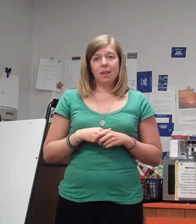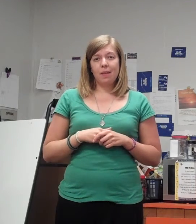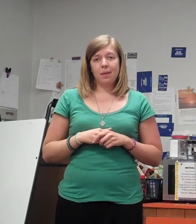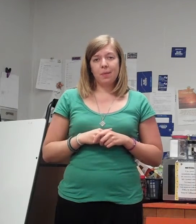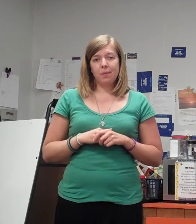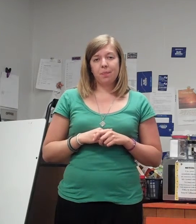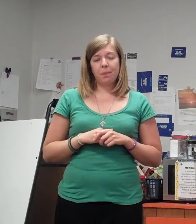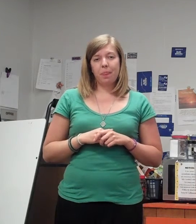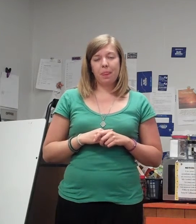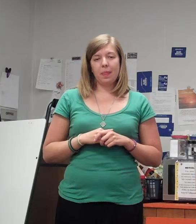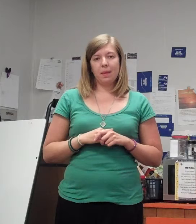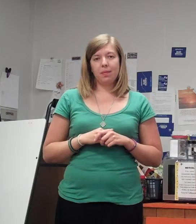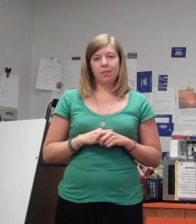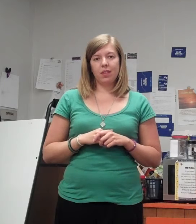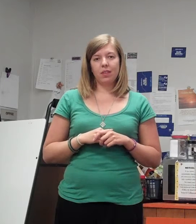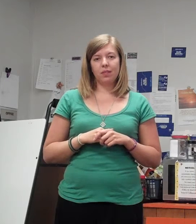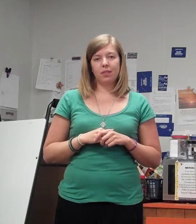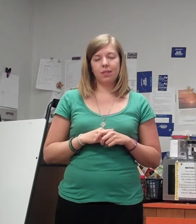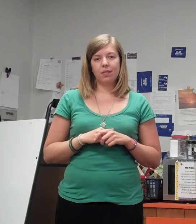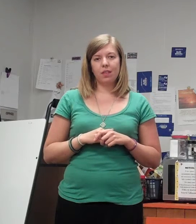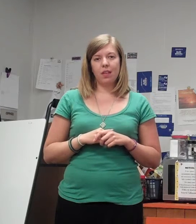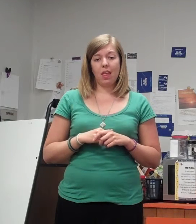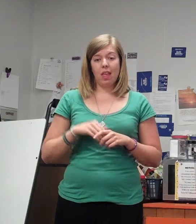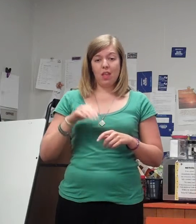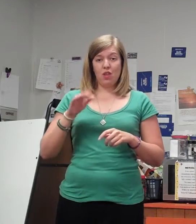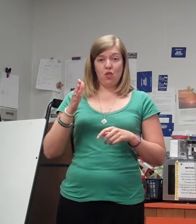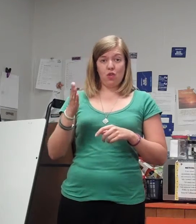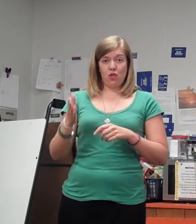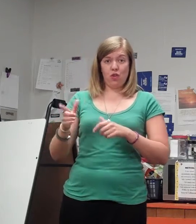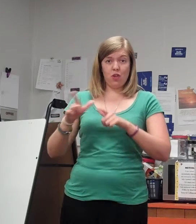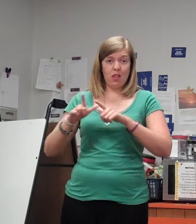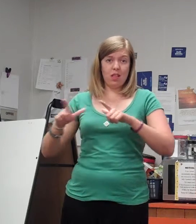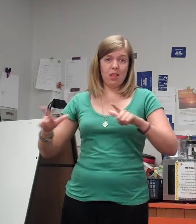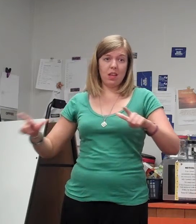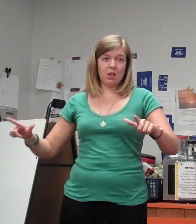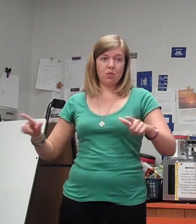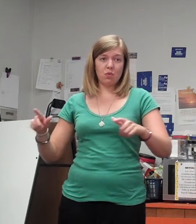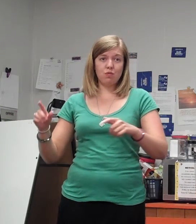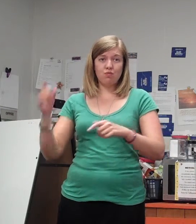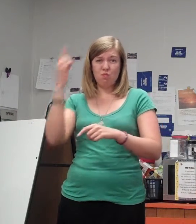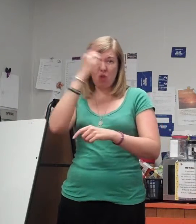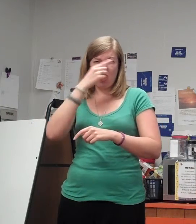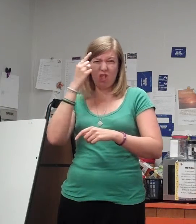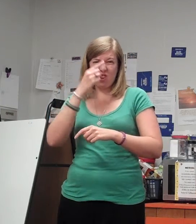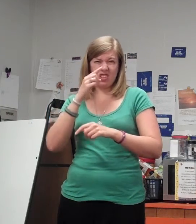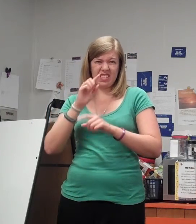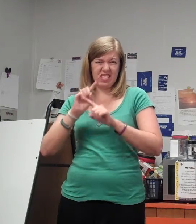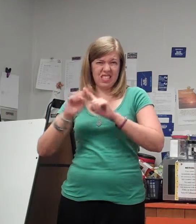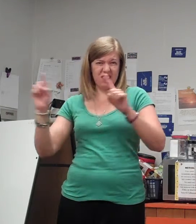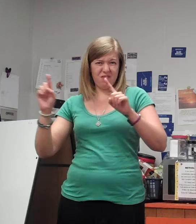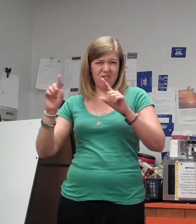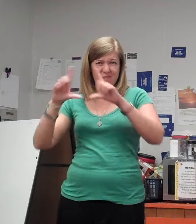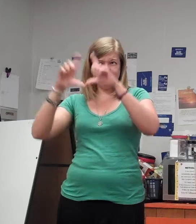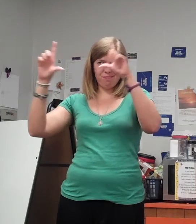even though that language, when you see it on a sign, looks totally different, the majority of times when I was in